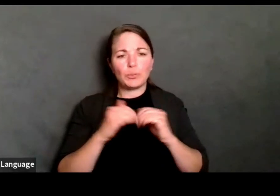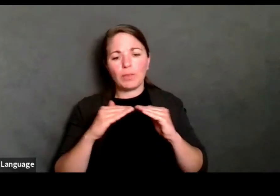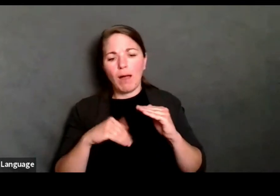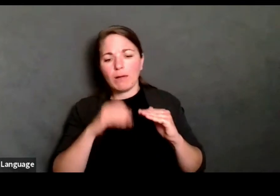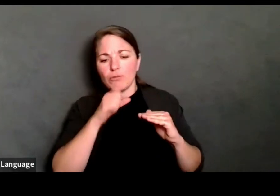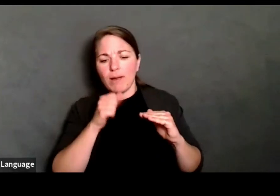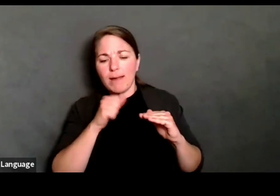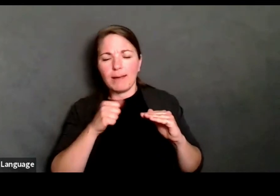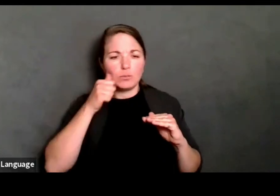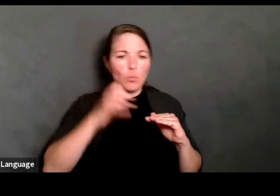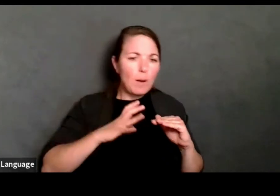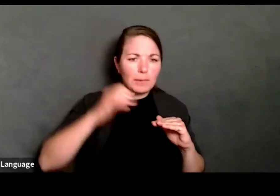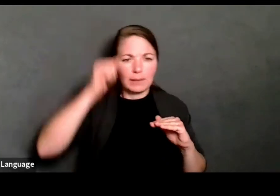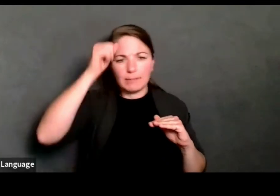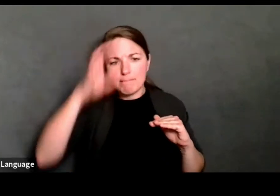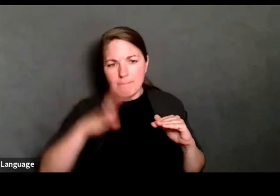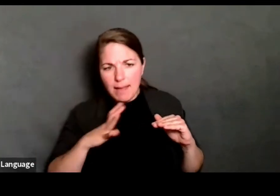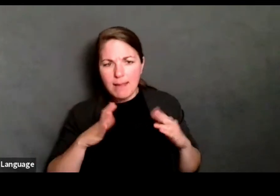or underage person.